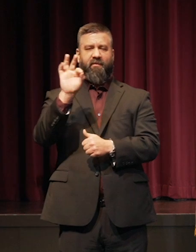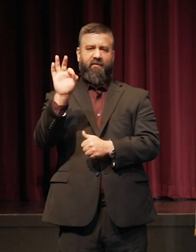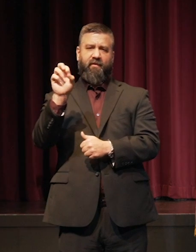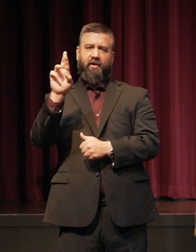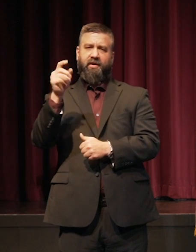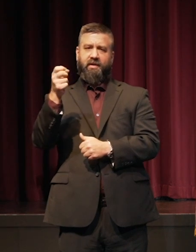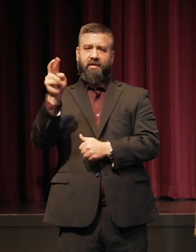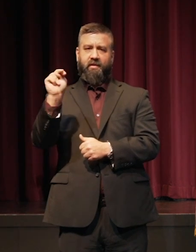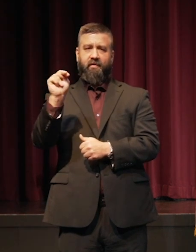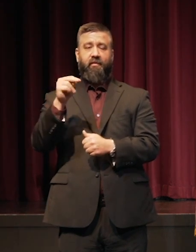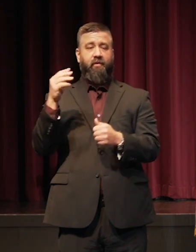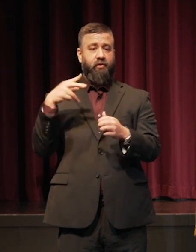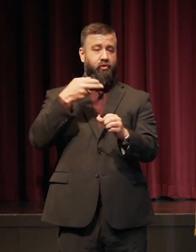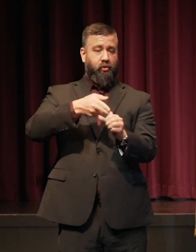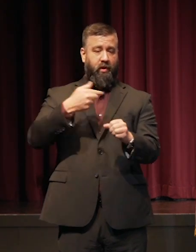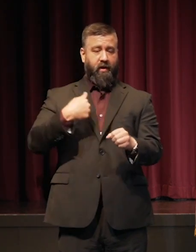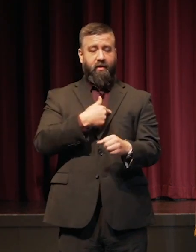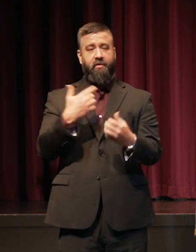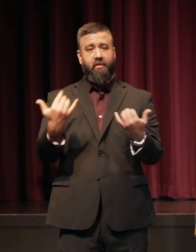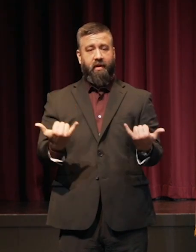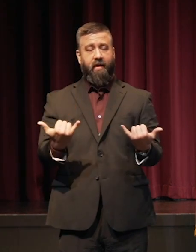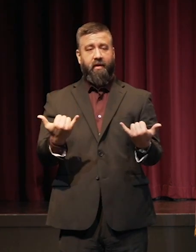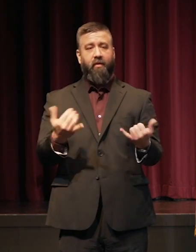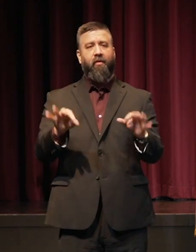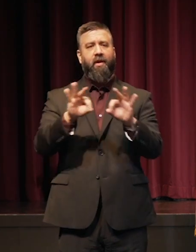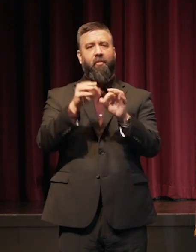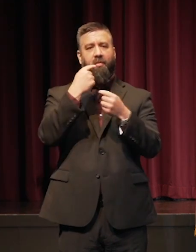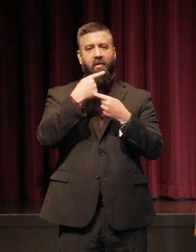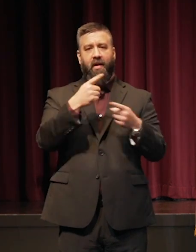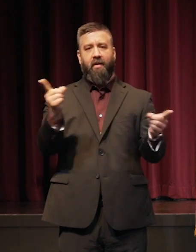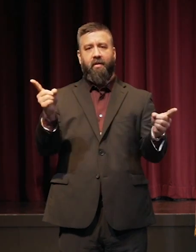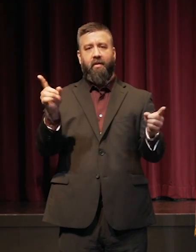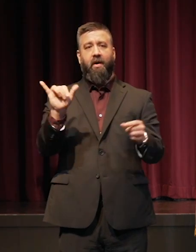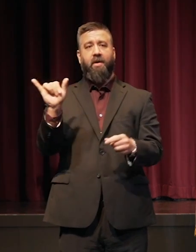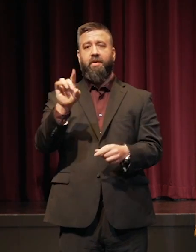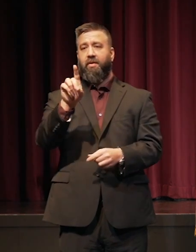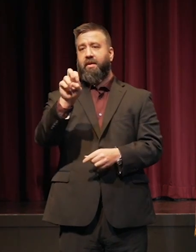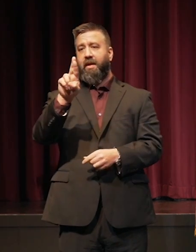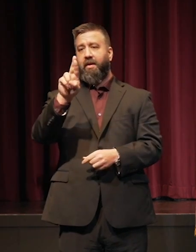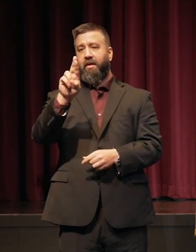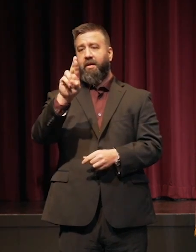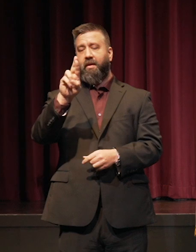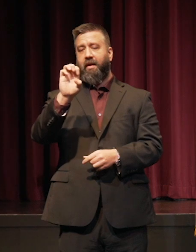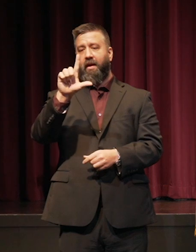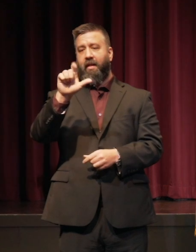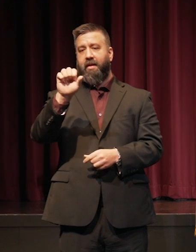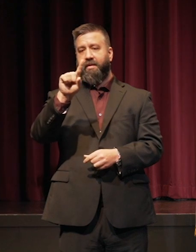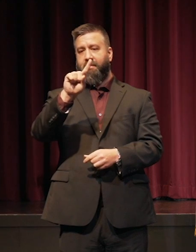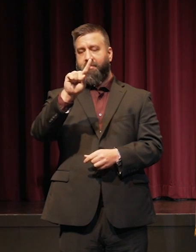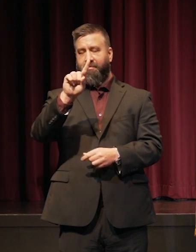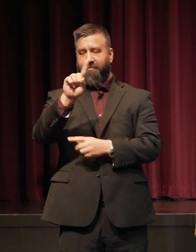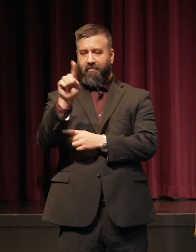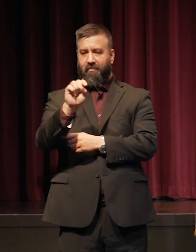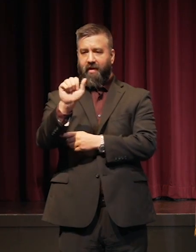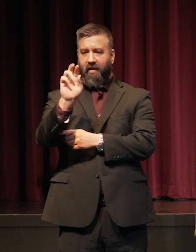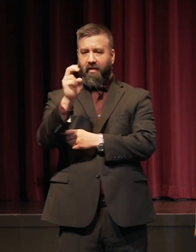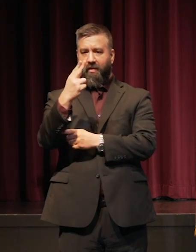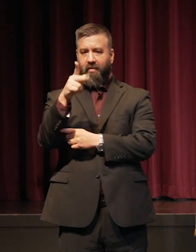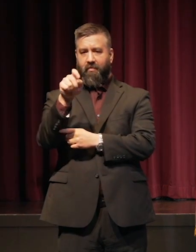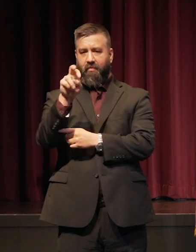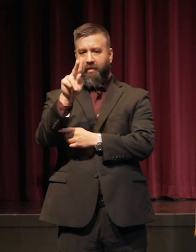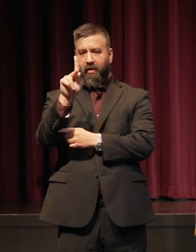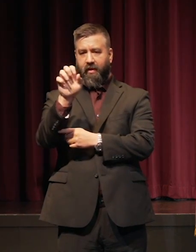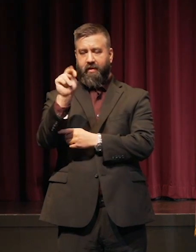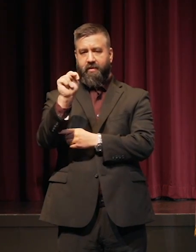important announcement. Also, thanks to Dr. Elizabeth Perkins, President and Chief Academic Officer here at